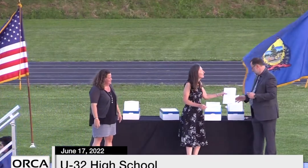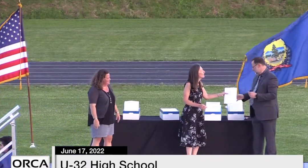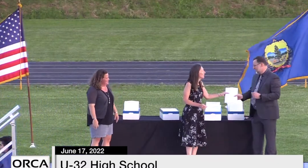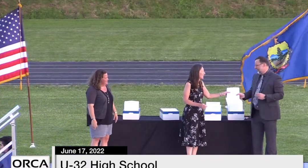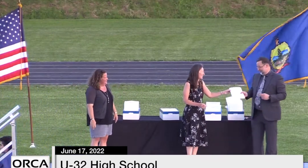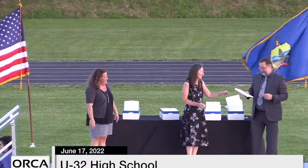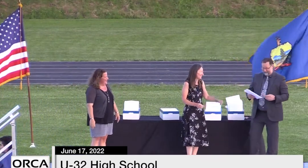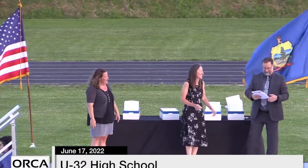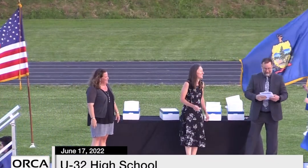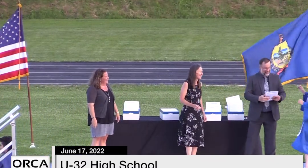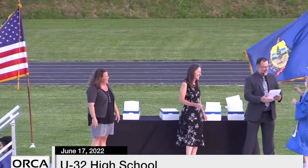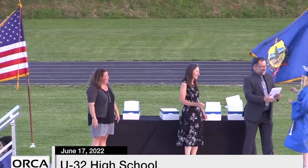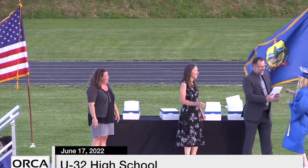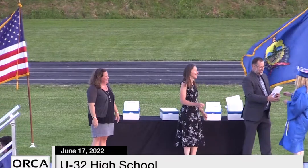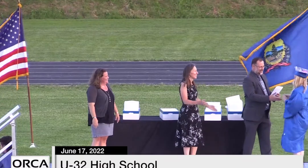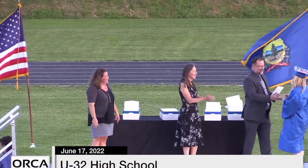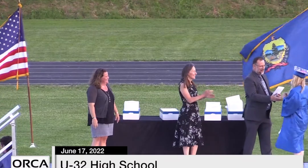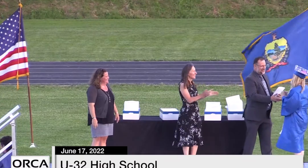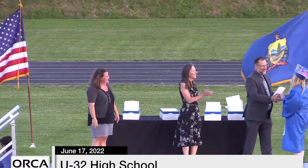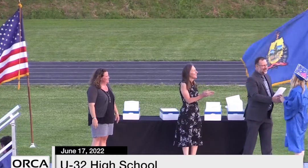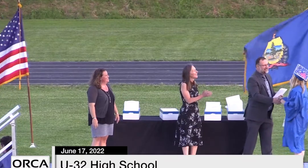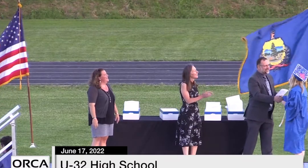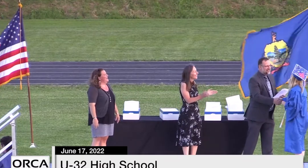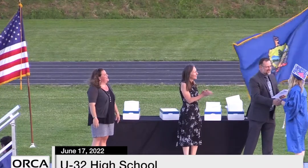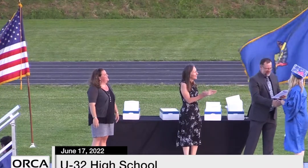Maeve McFadden Hoffert.